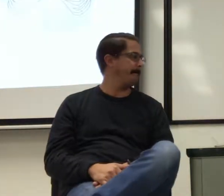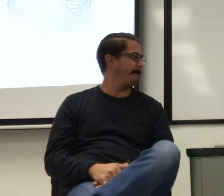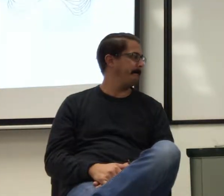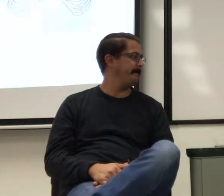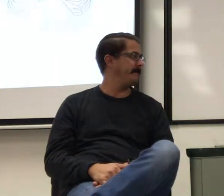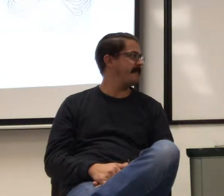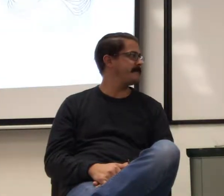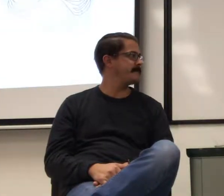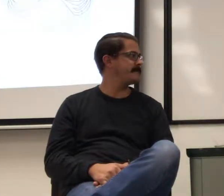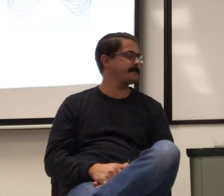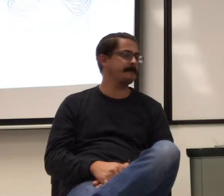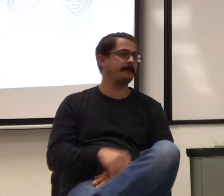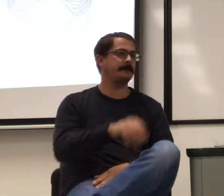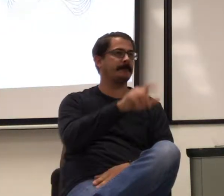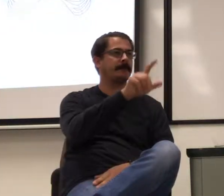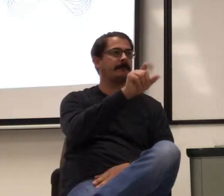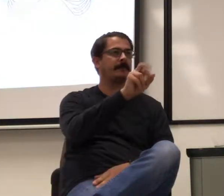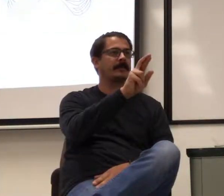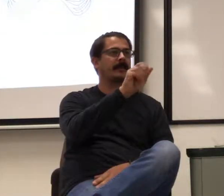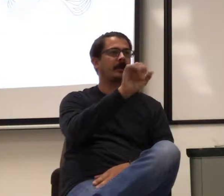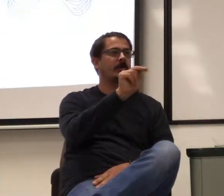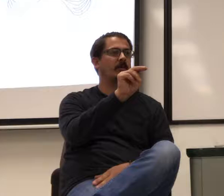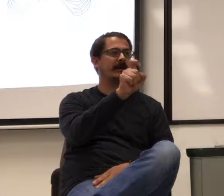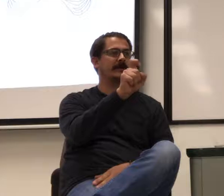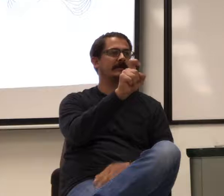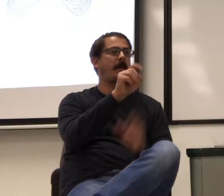So if we take our larynx model here,